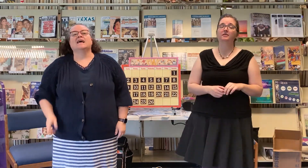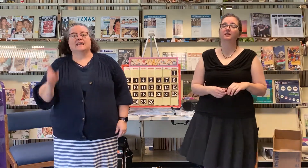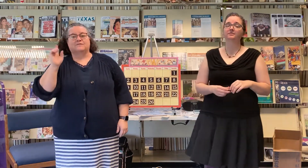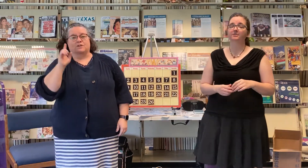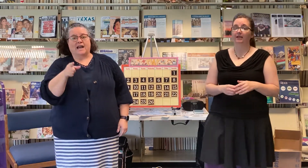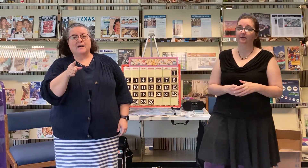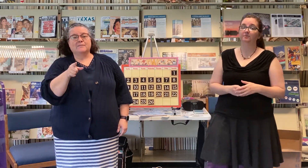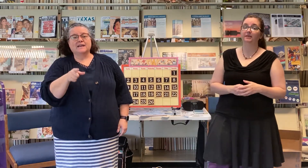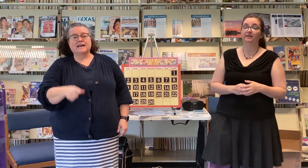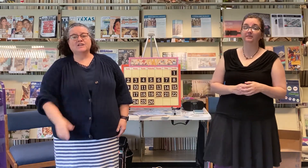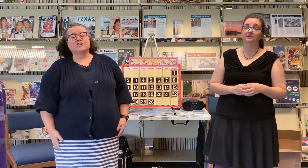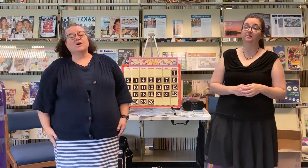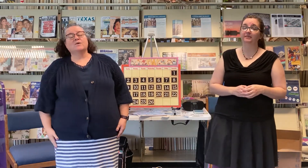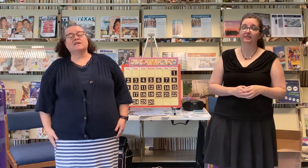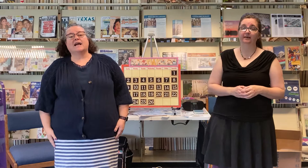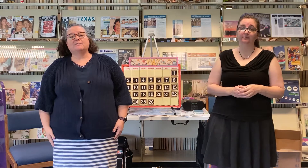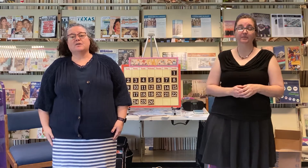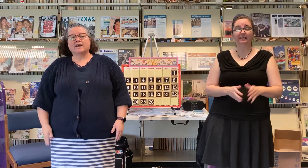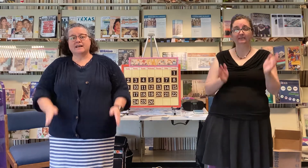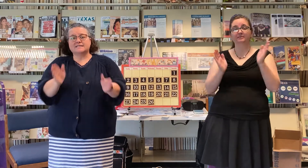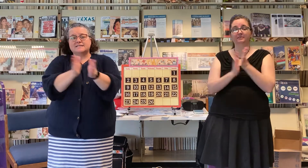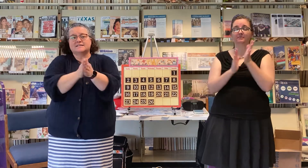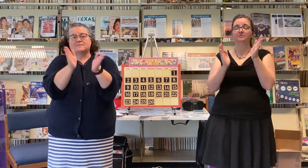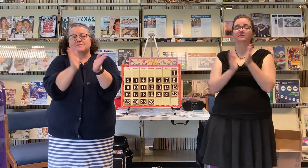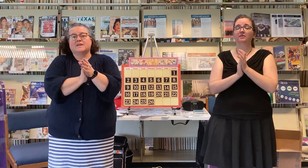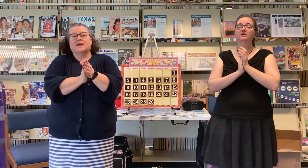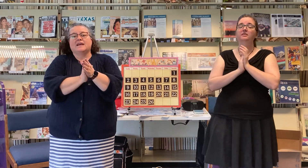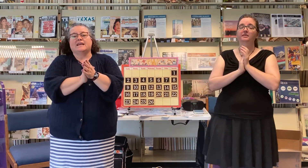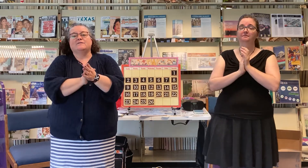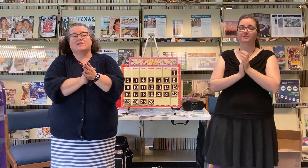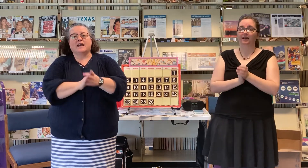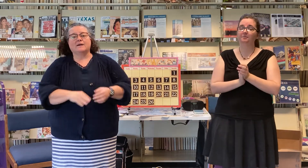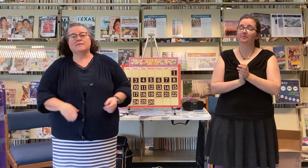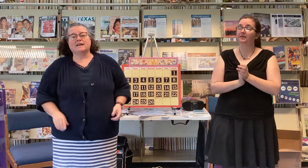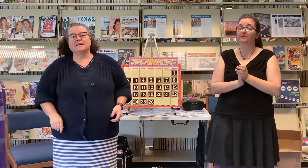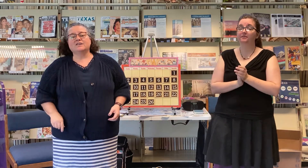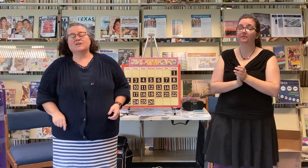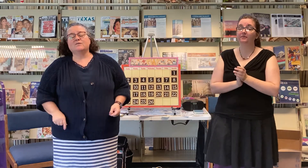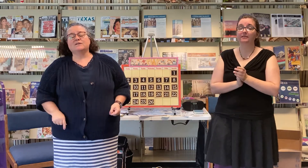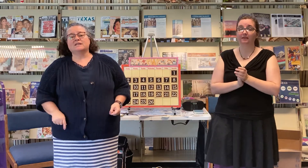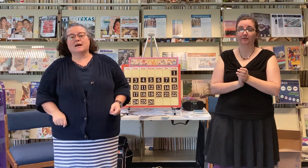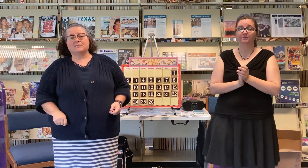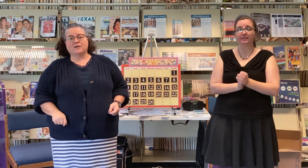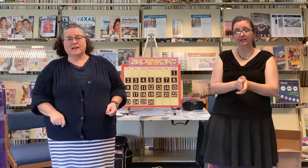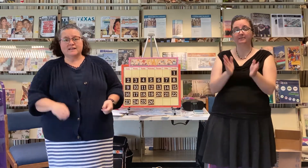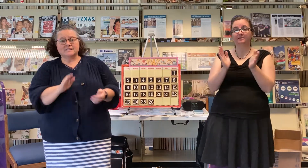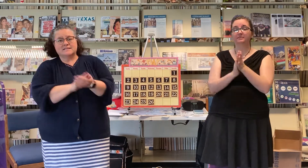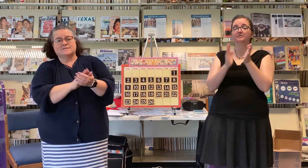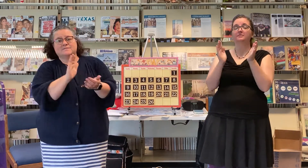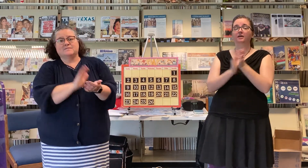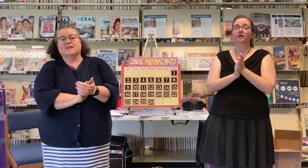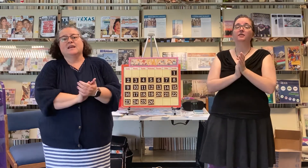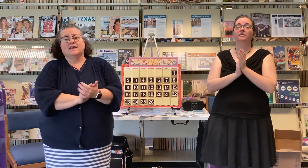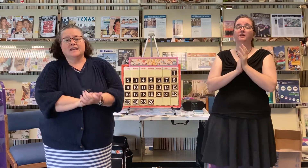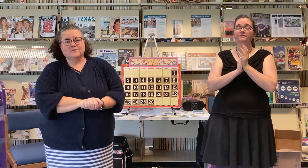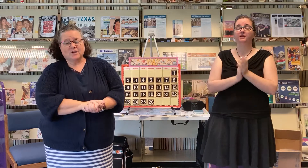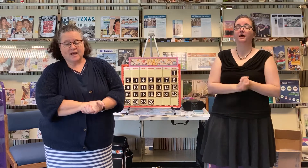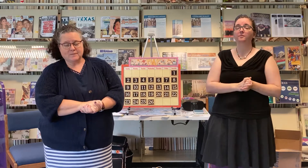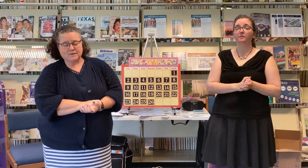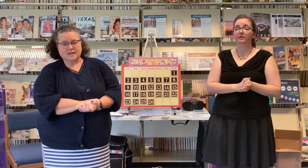If you're happy and you know it, clap your hands. If you're happy and you know it, clap your hands. If you're happy and